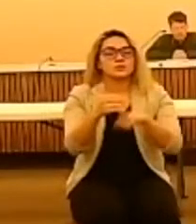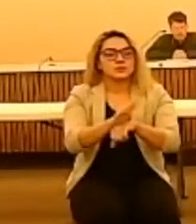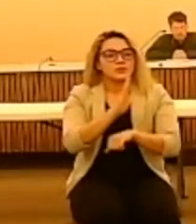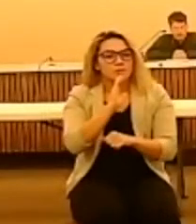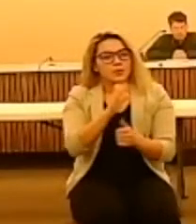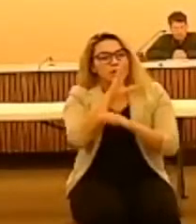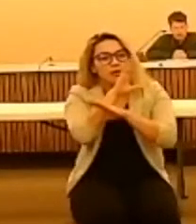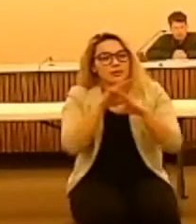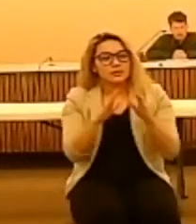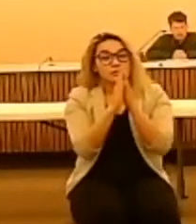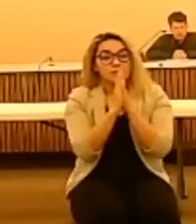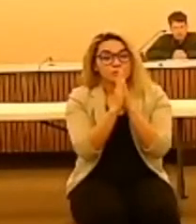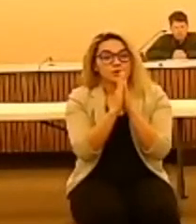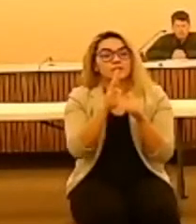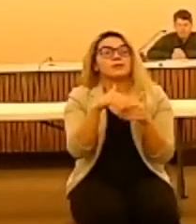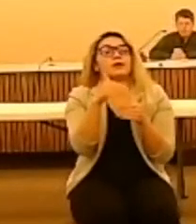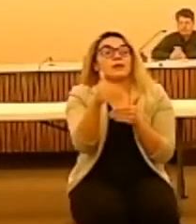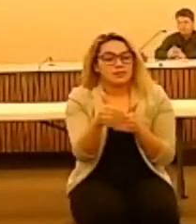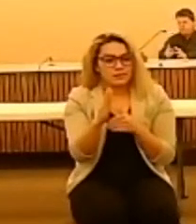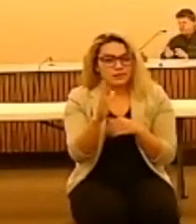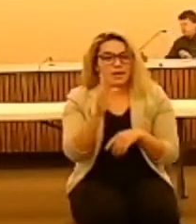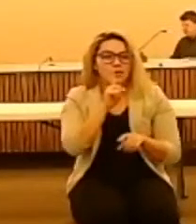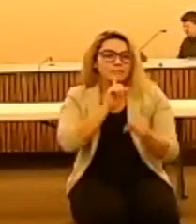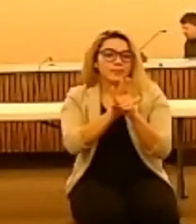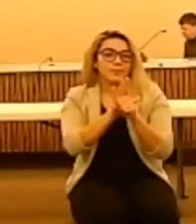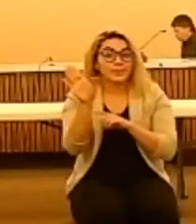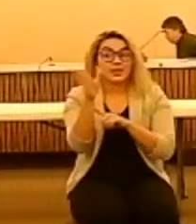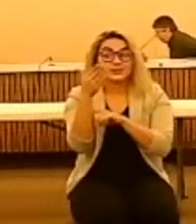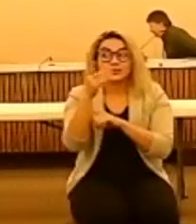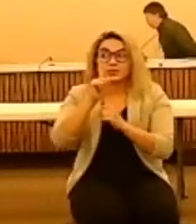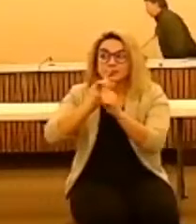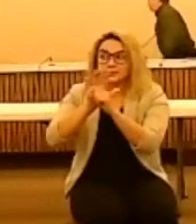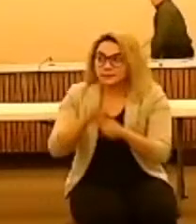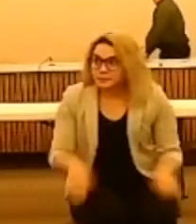prayer followed by the Pledge of Allegiance.